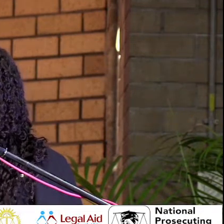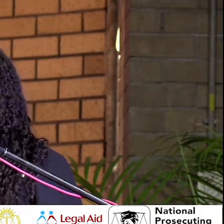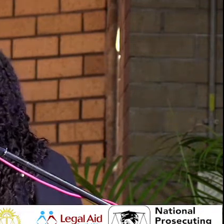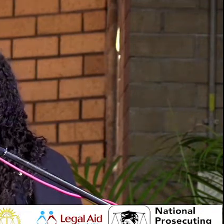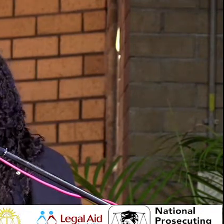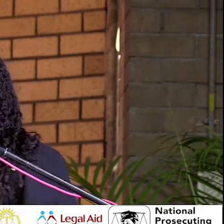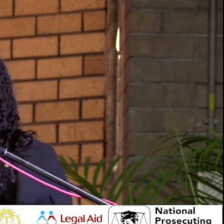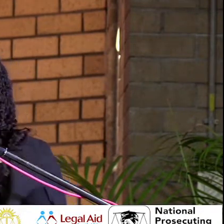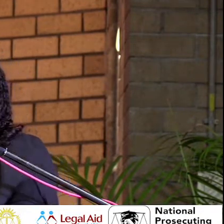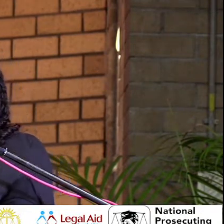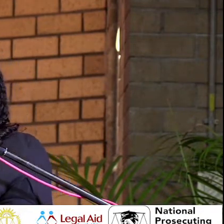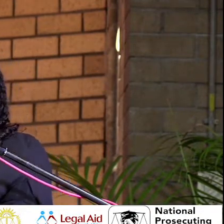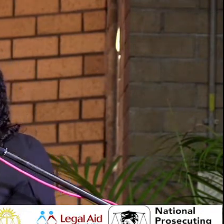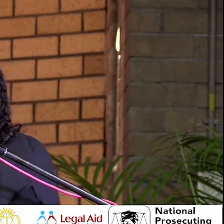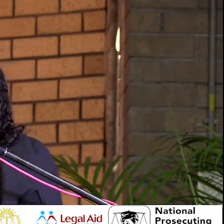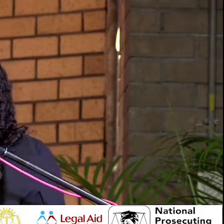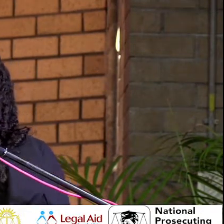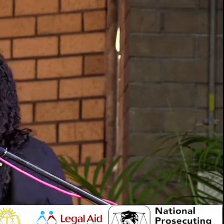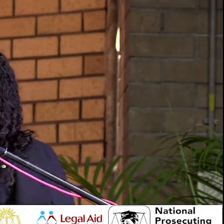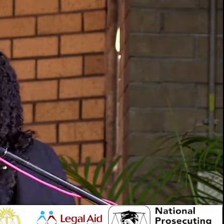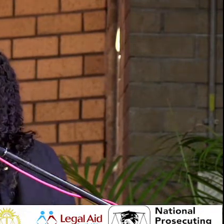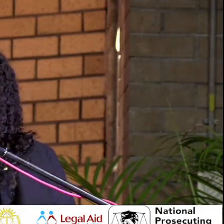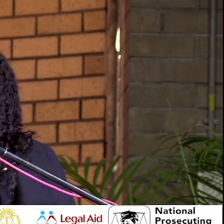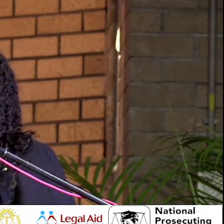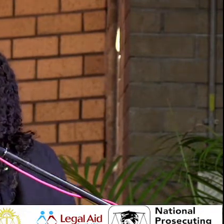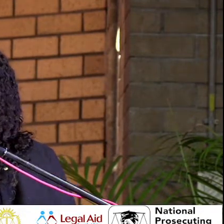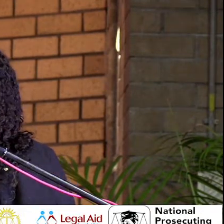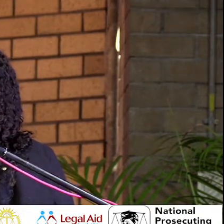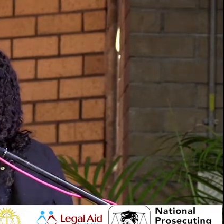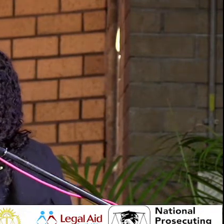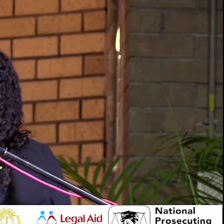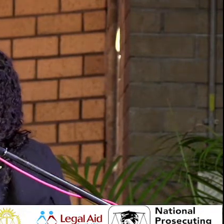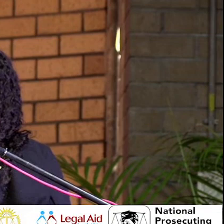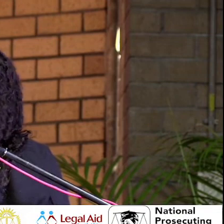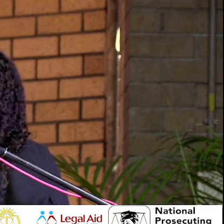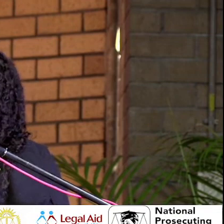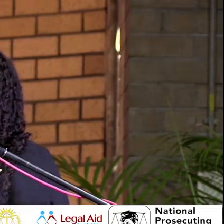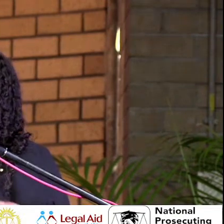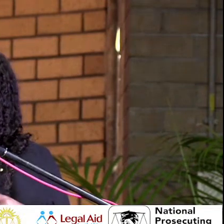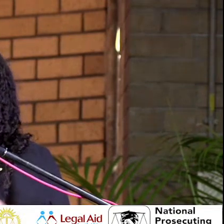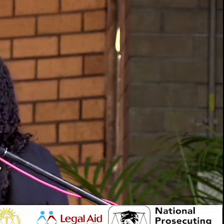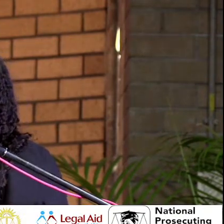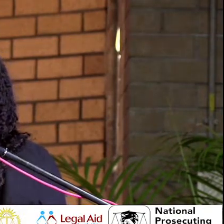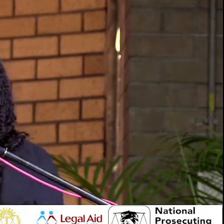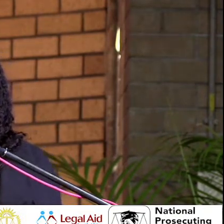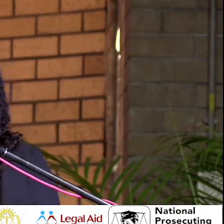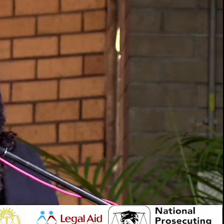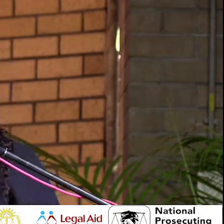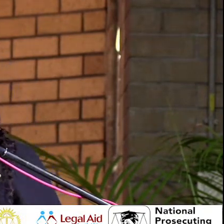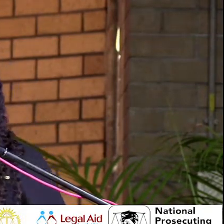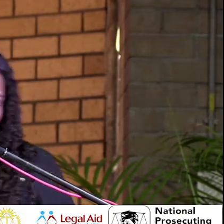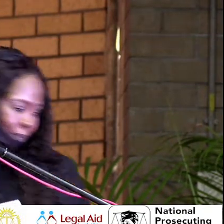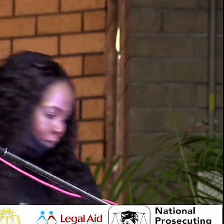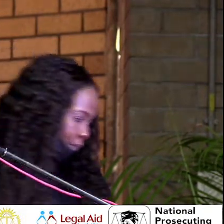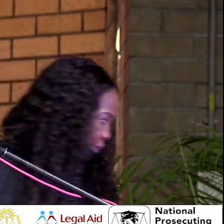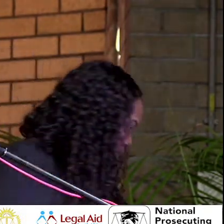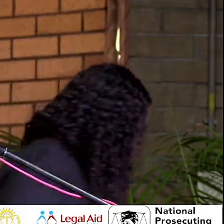Aid akancedi nje abantu abangamangalelweyo kodwa nohlukumezekayo ke ngoku uyancedwa i-Legal Aid.